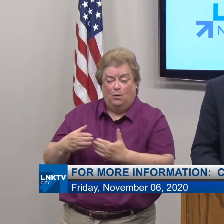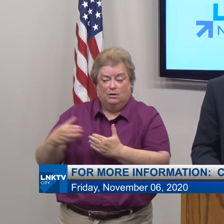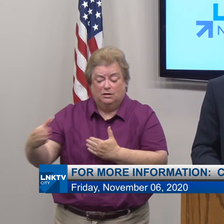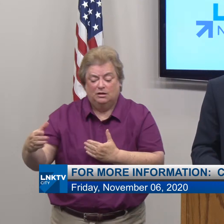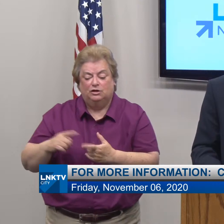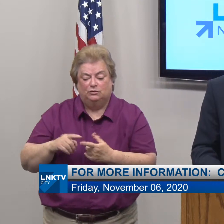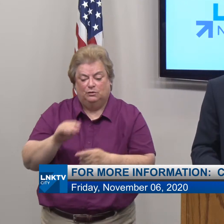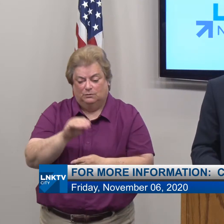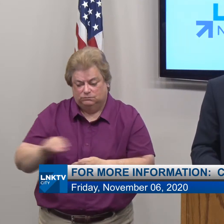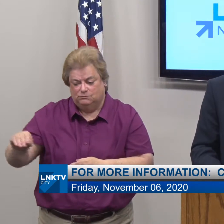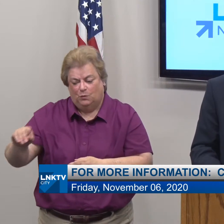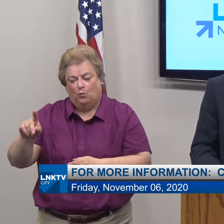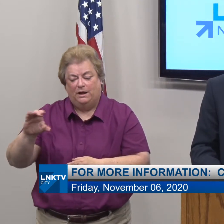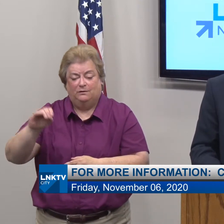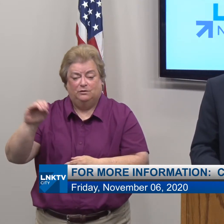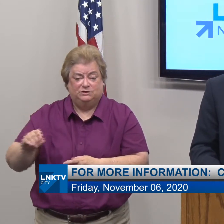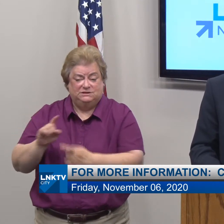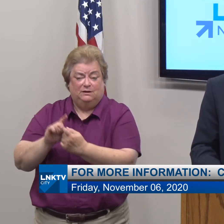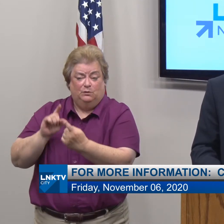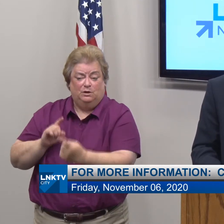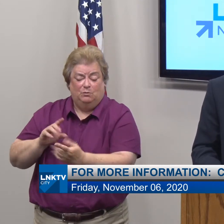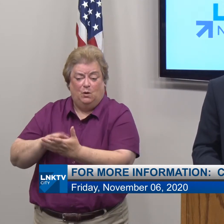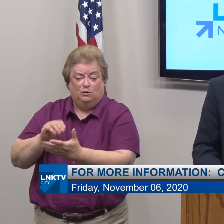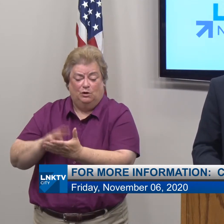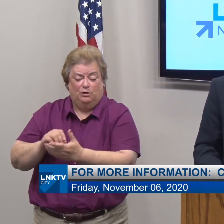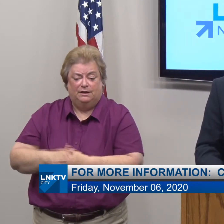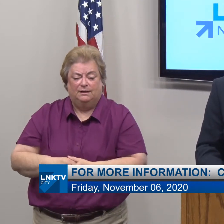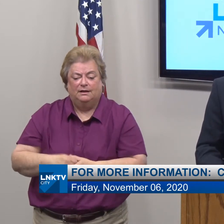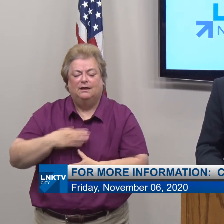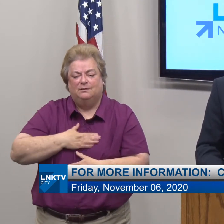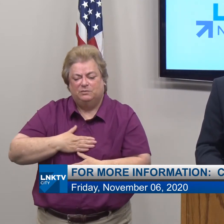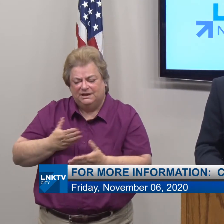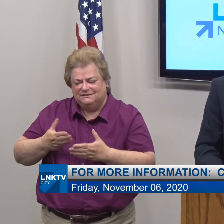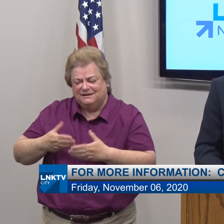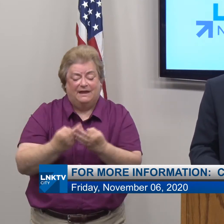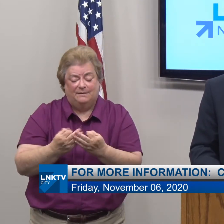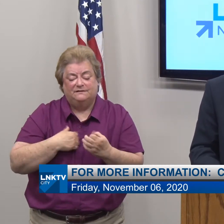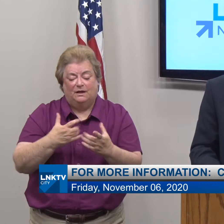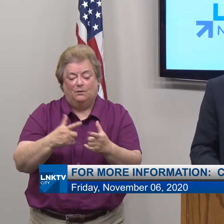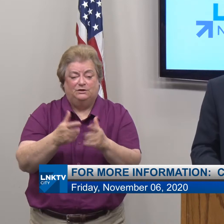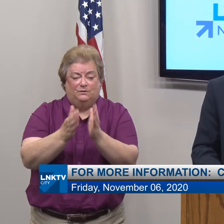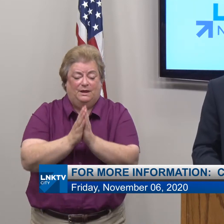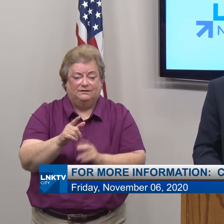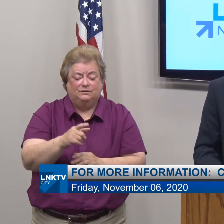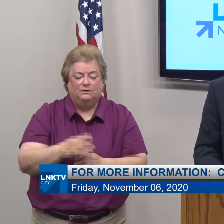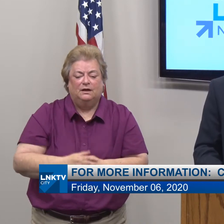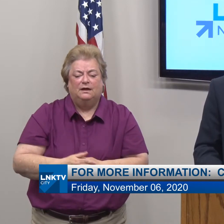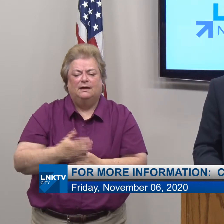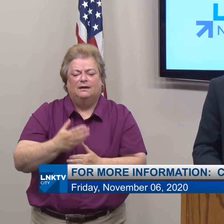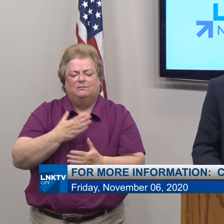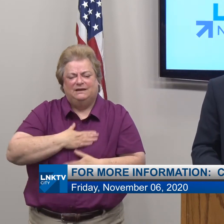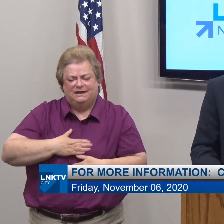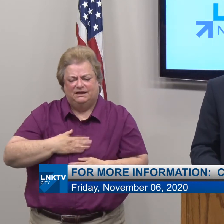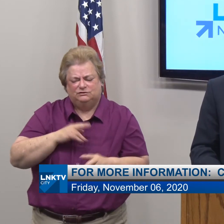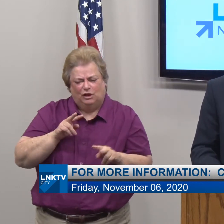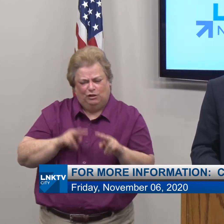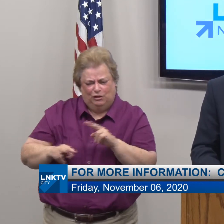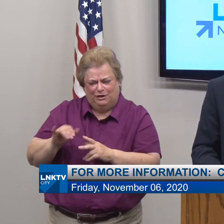remote learning for their child. We would ask that you please allow time. I'd like to ask you, please weigh this option carefully,